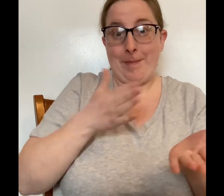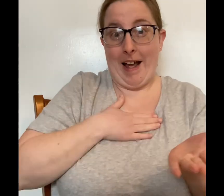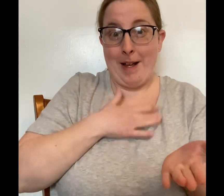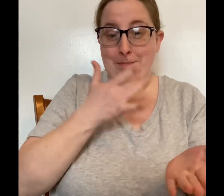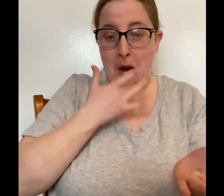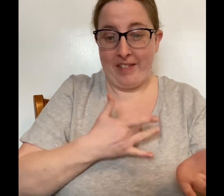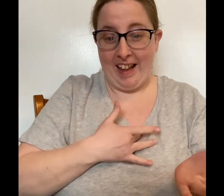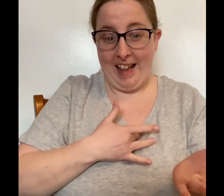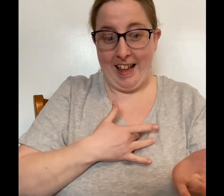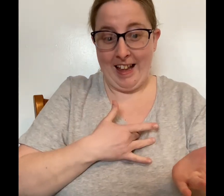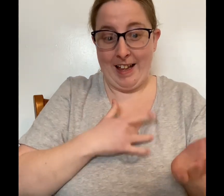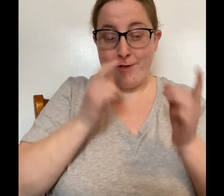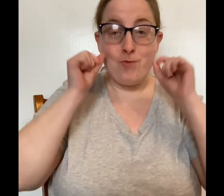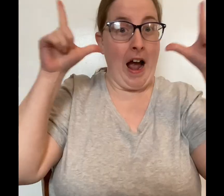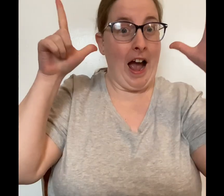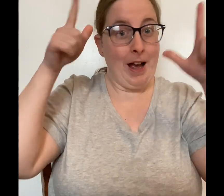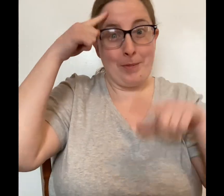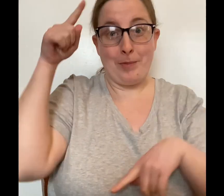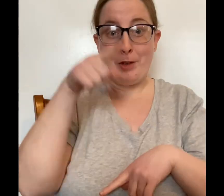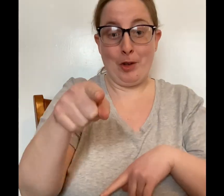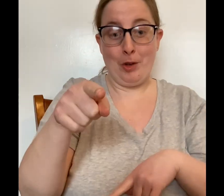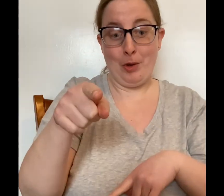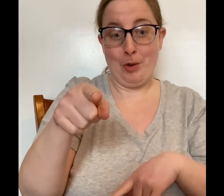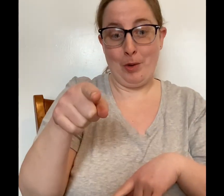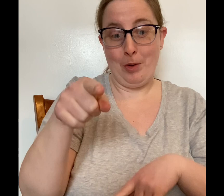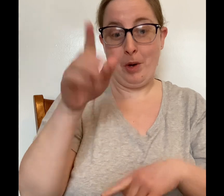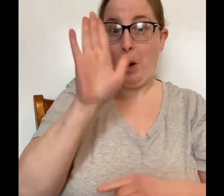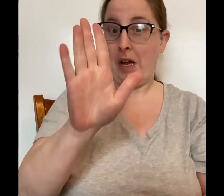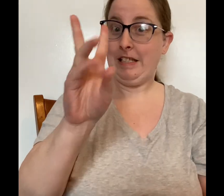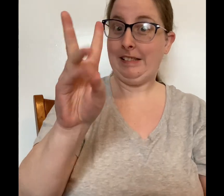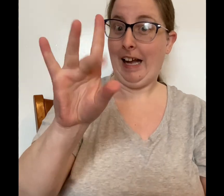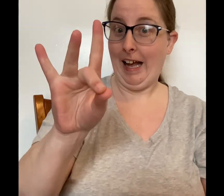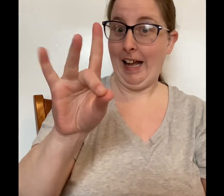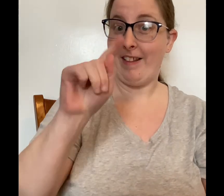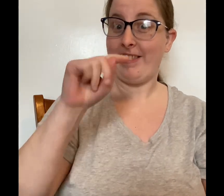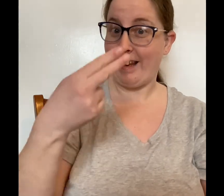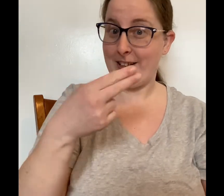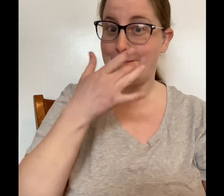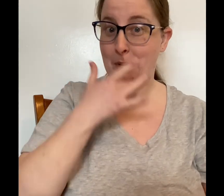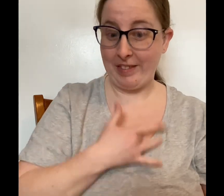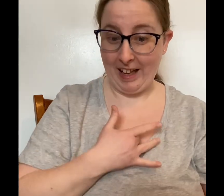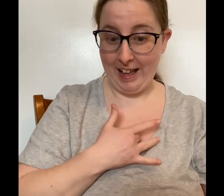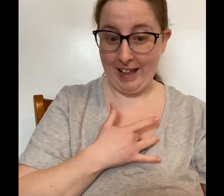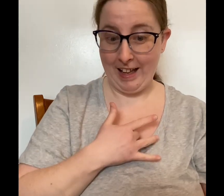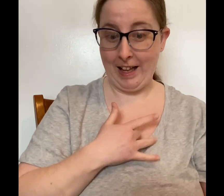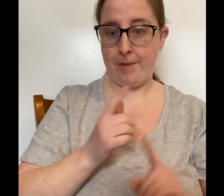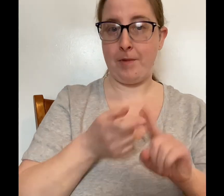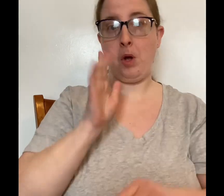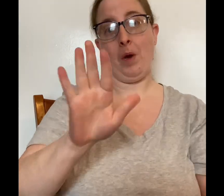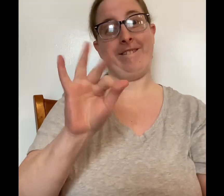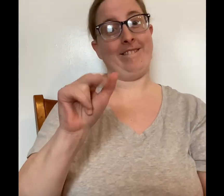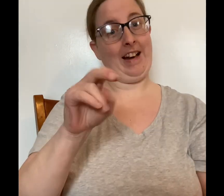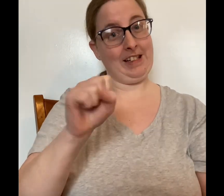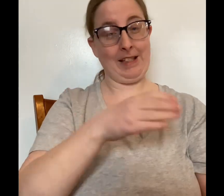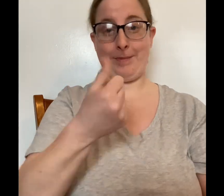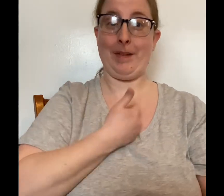So here is my birthday surprise for your 68th from your fans and